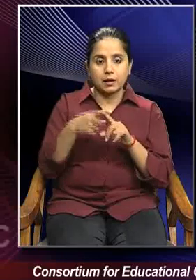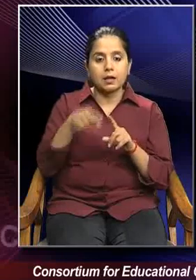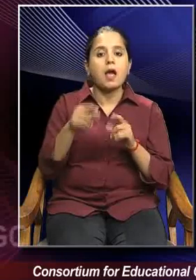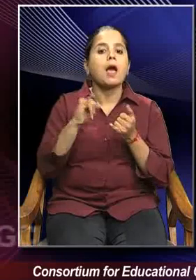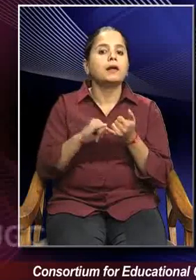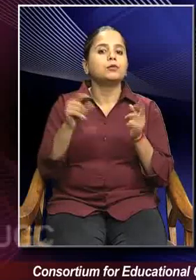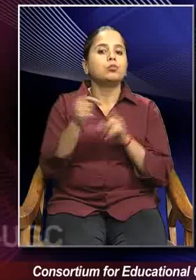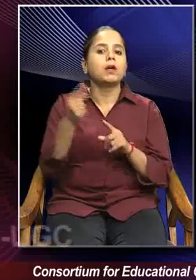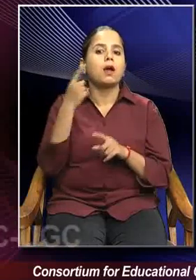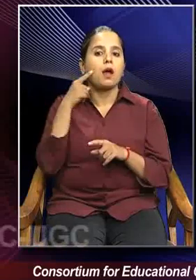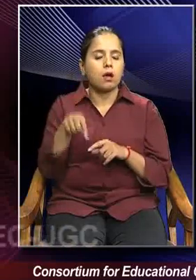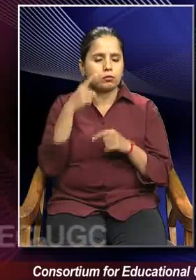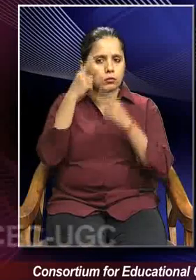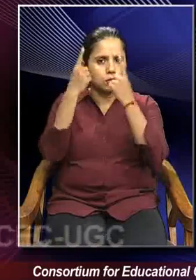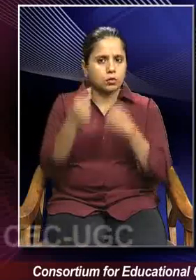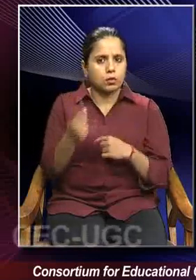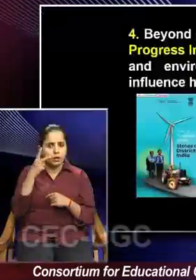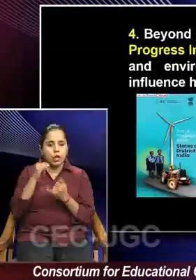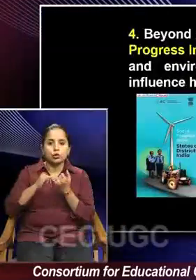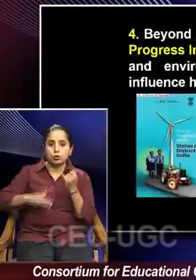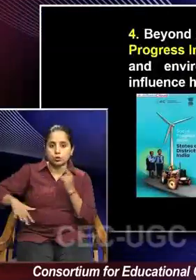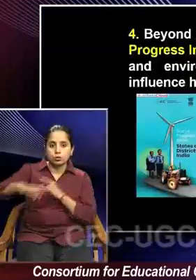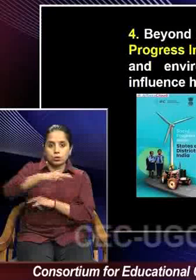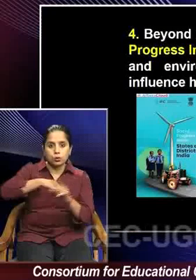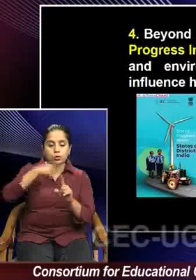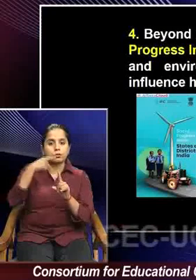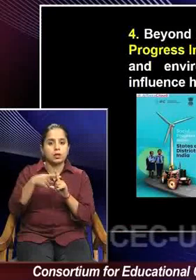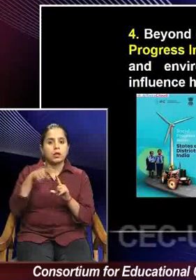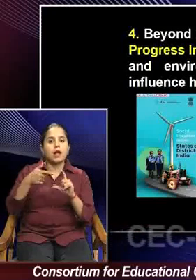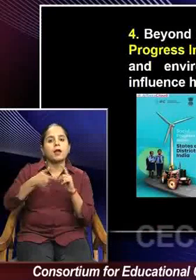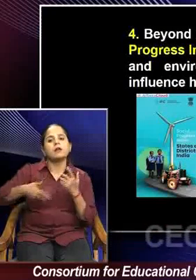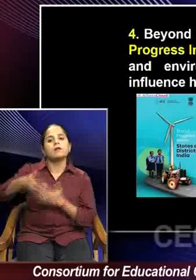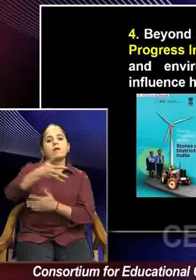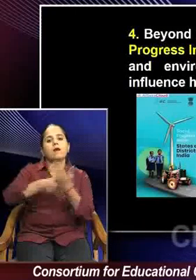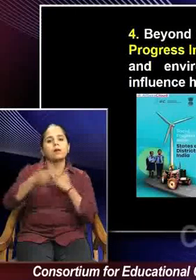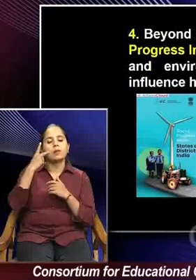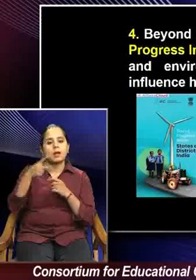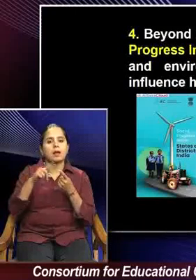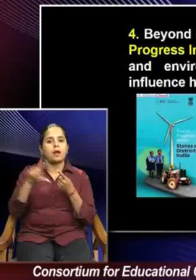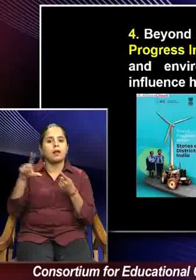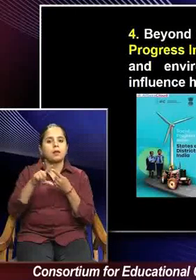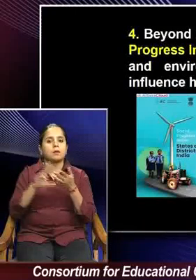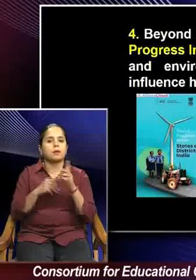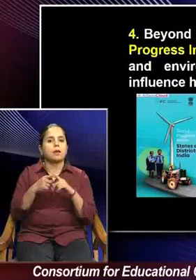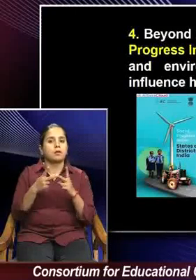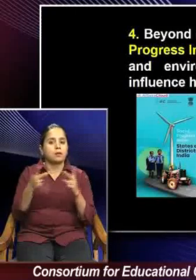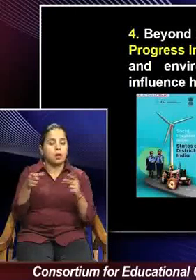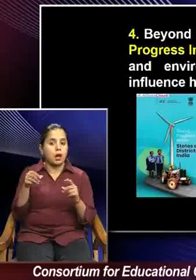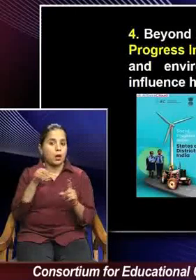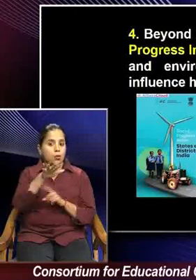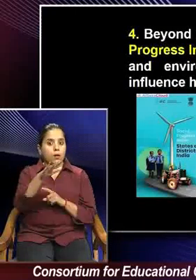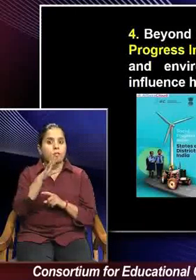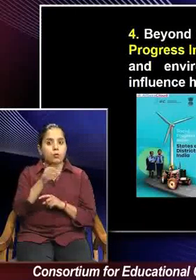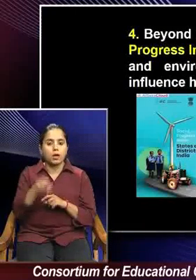SPI, assesses the social and the environmental elements that influence